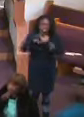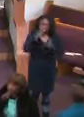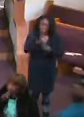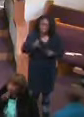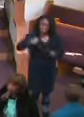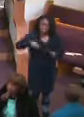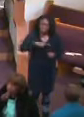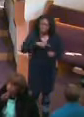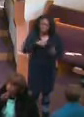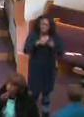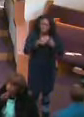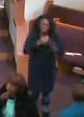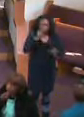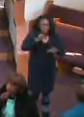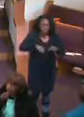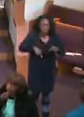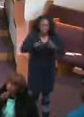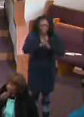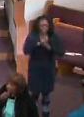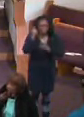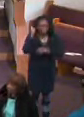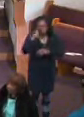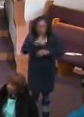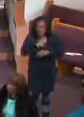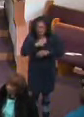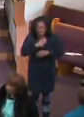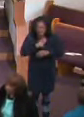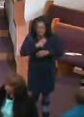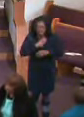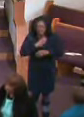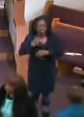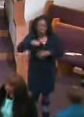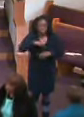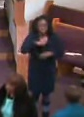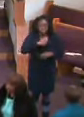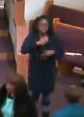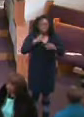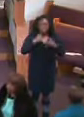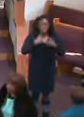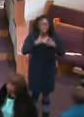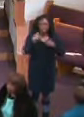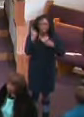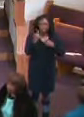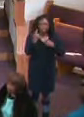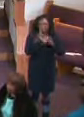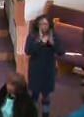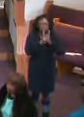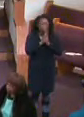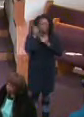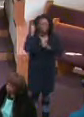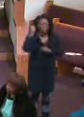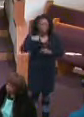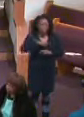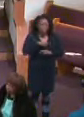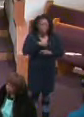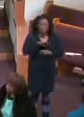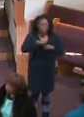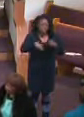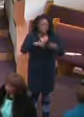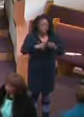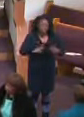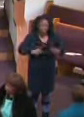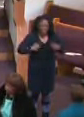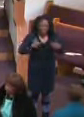for ourselves, that we'll have someone who will pray for us. When life gets beyond our